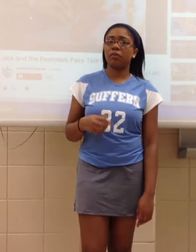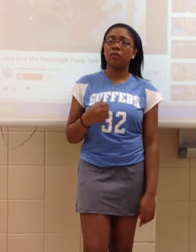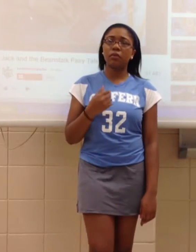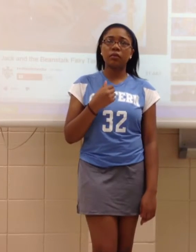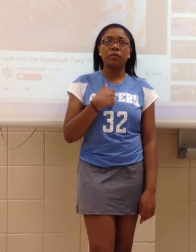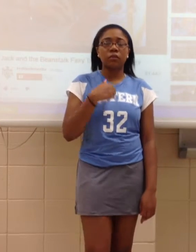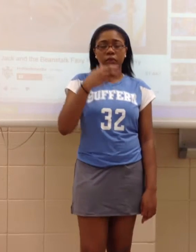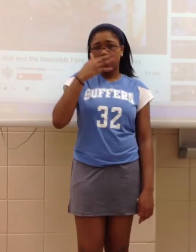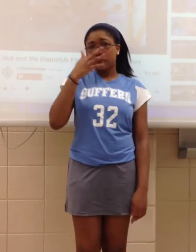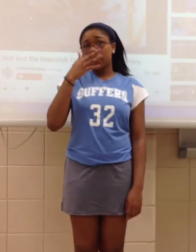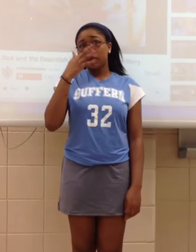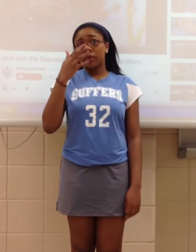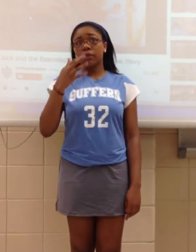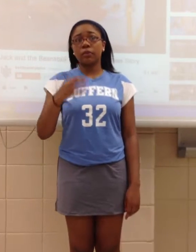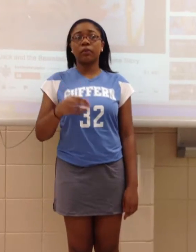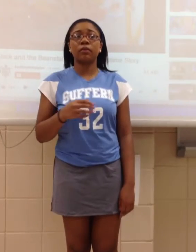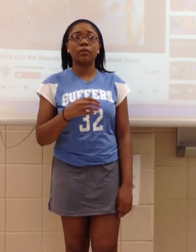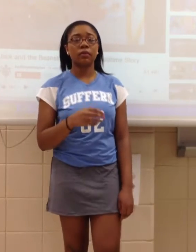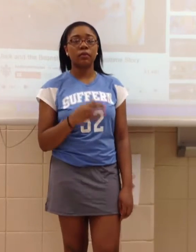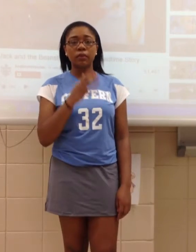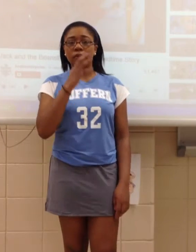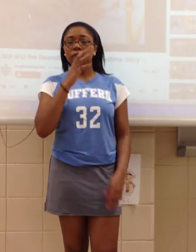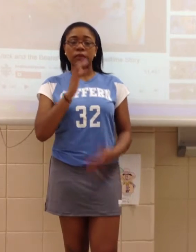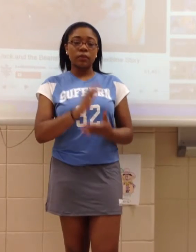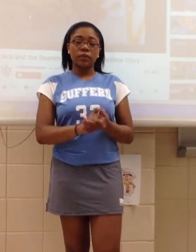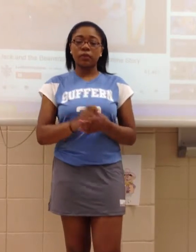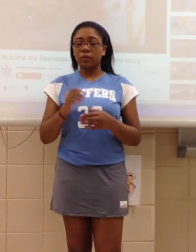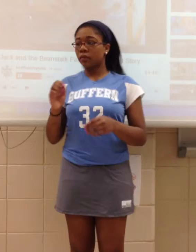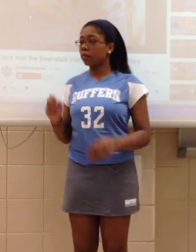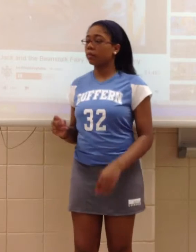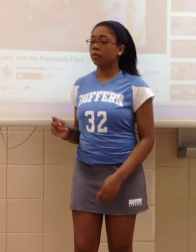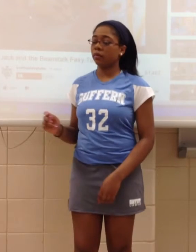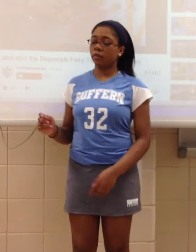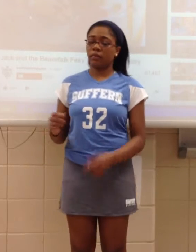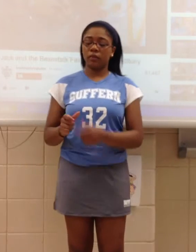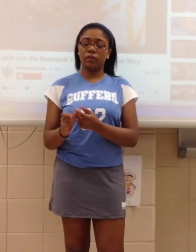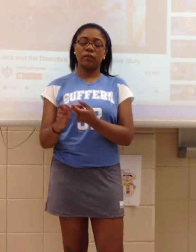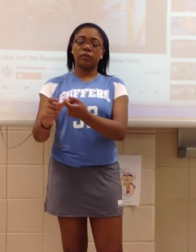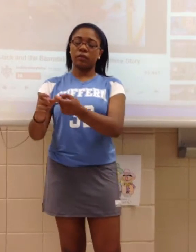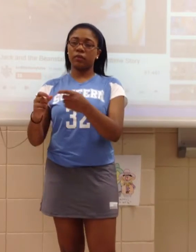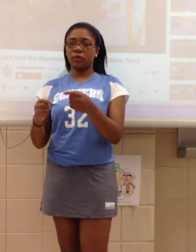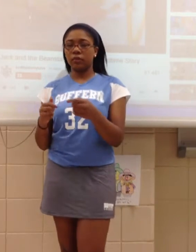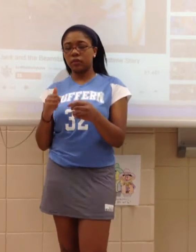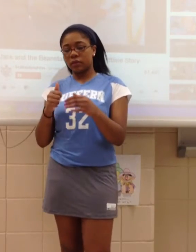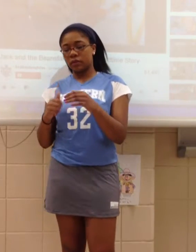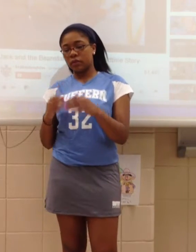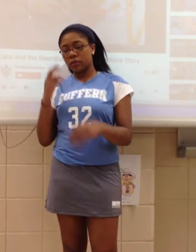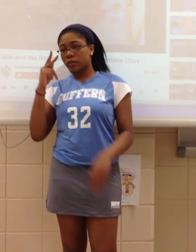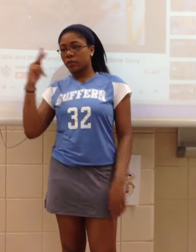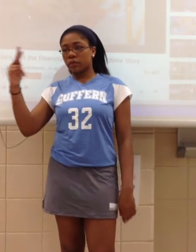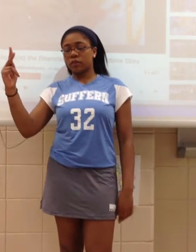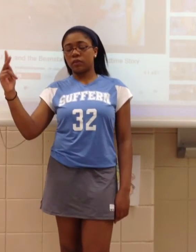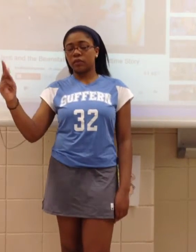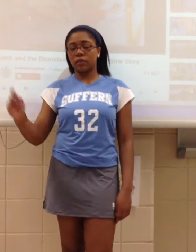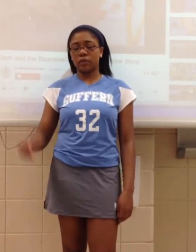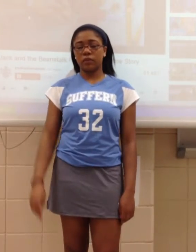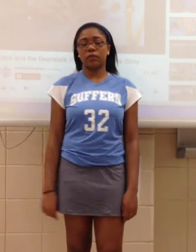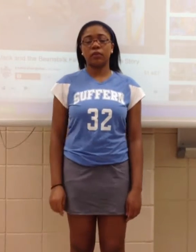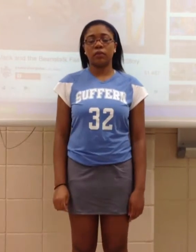fum! I smell the blood of an..." His wife quickly ran to look in the oven, but no one was there. The giant